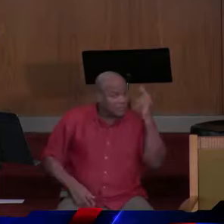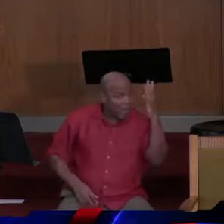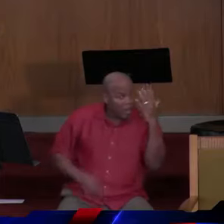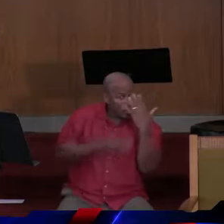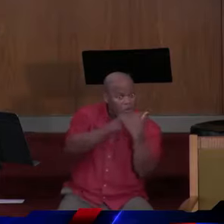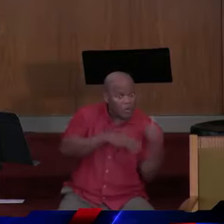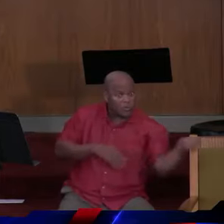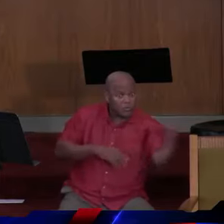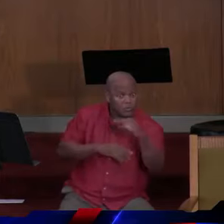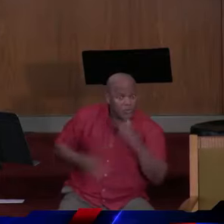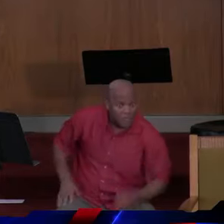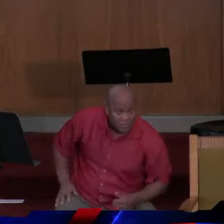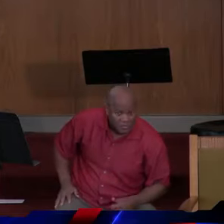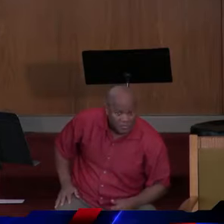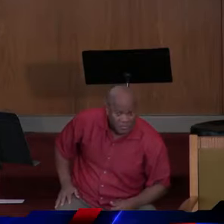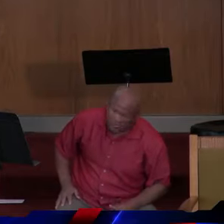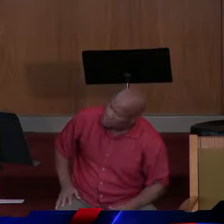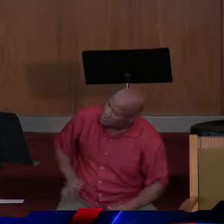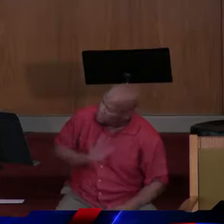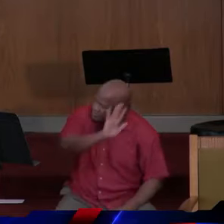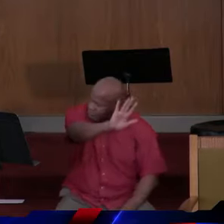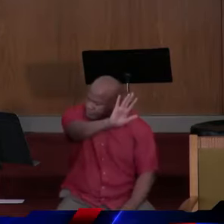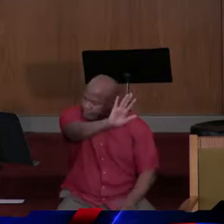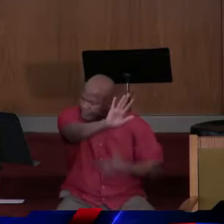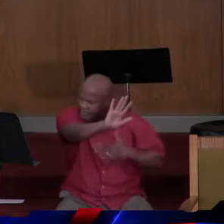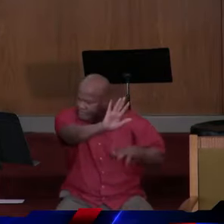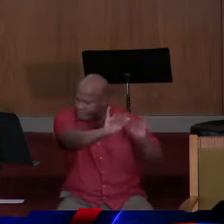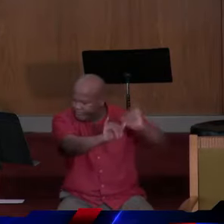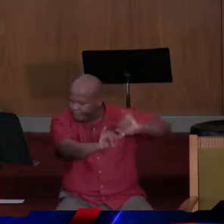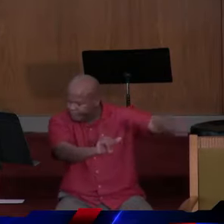you, please get somewhere.